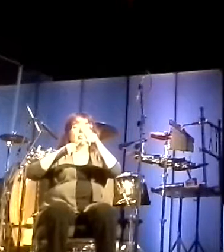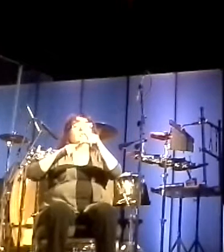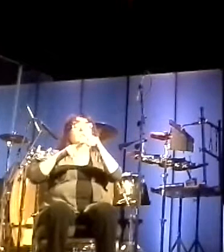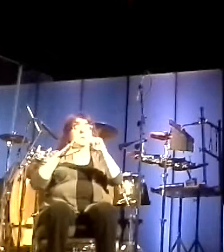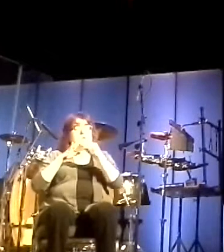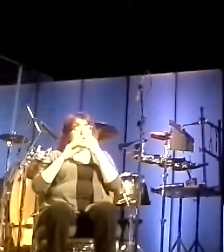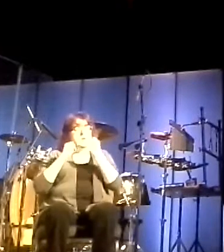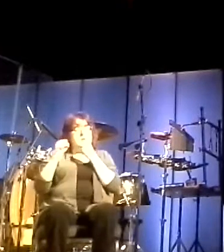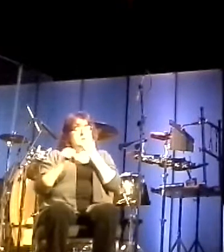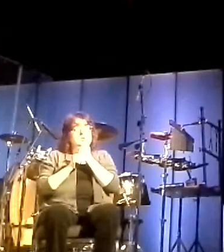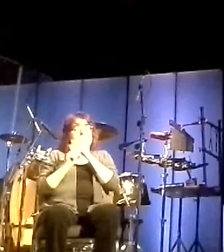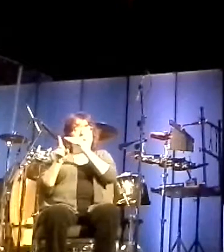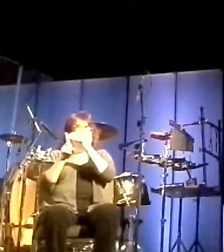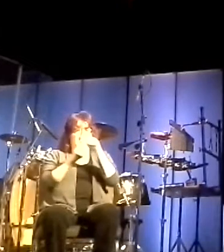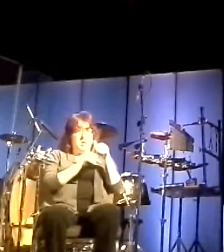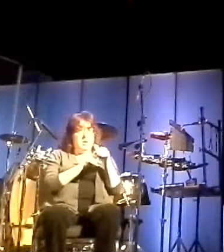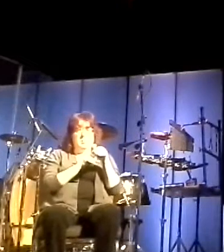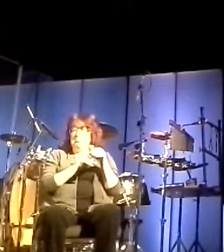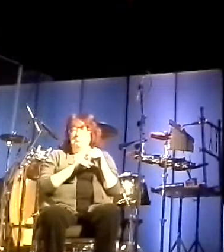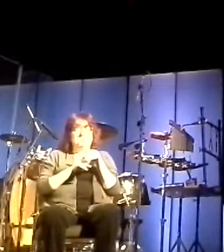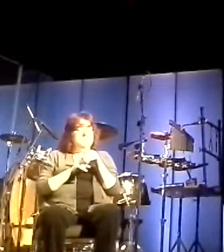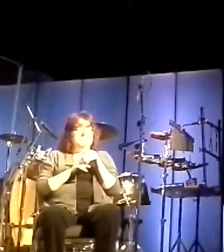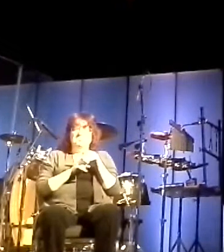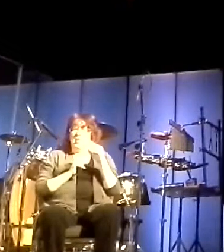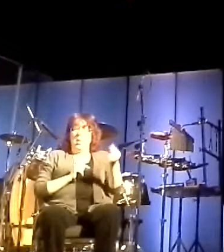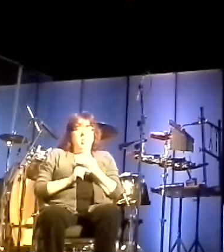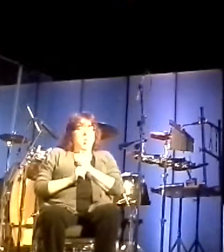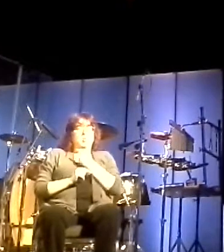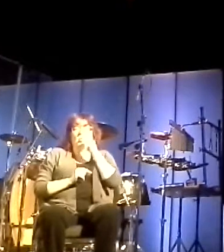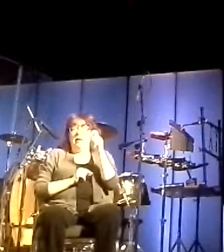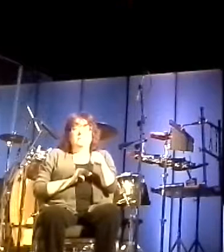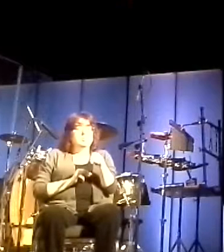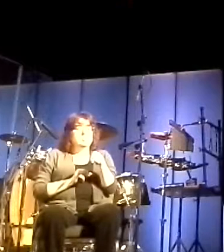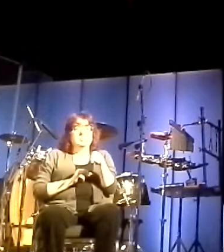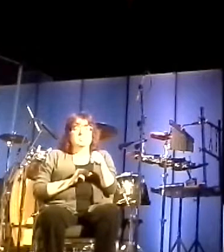just want to start this year off by reminding you, you don't have to be alone.